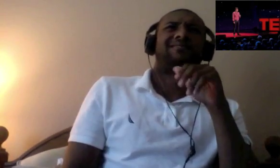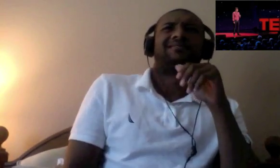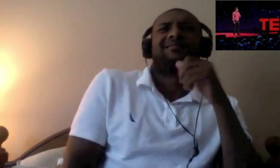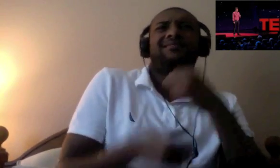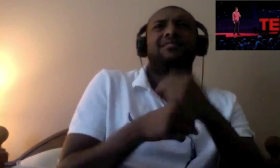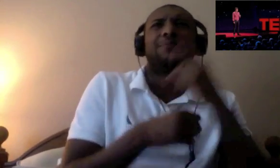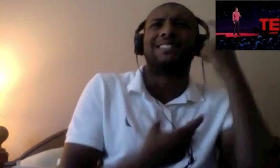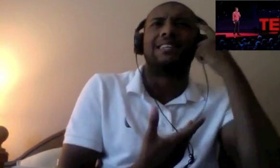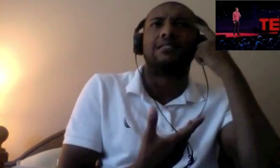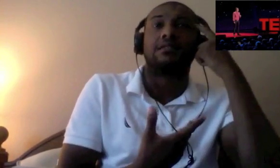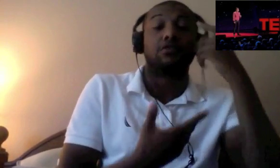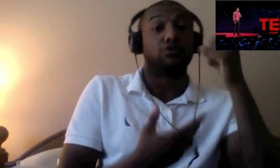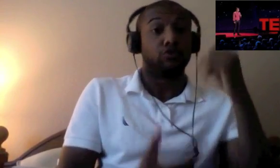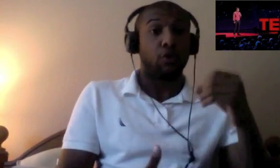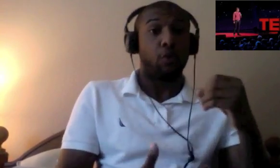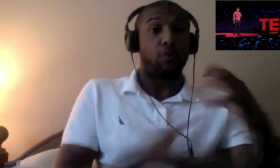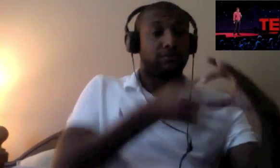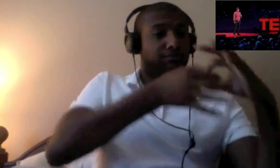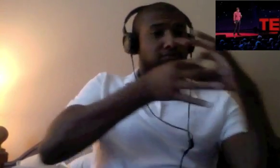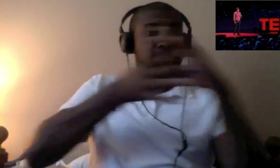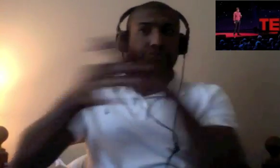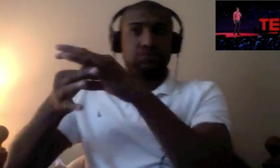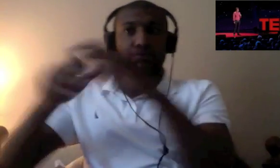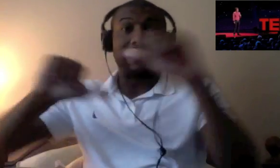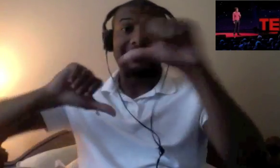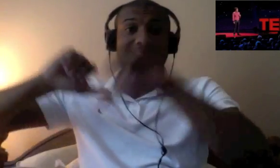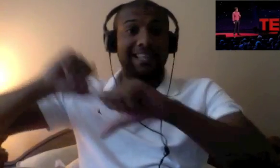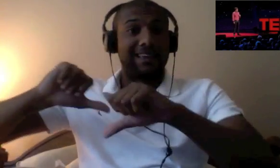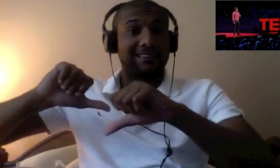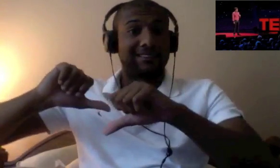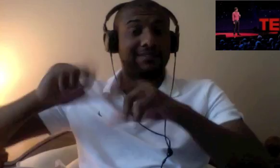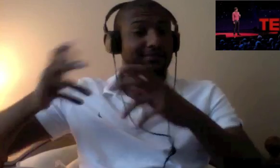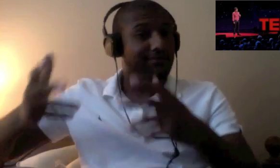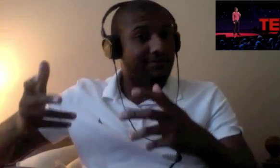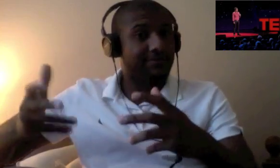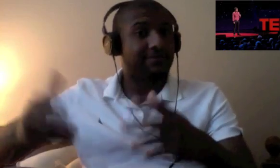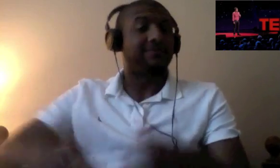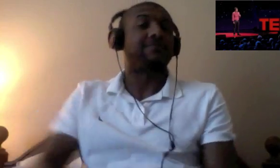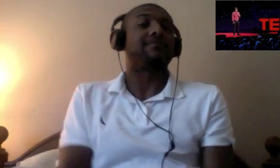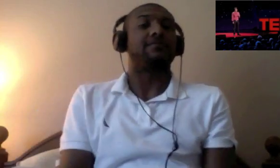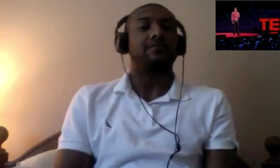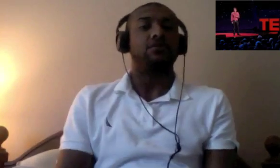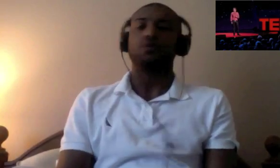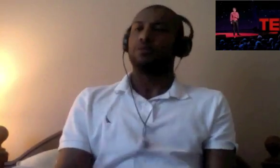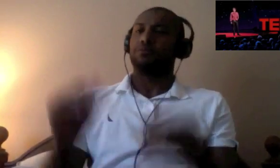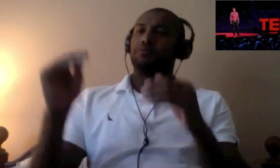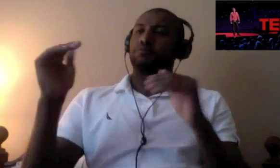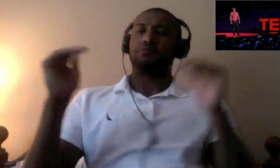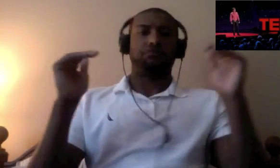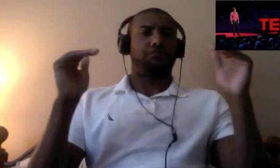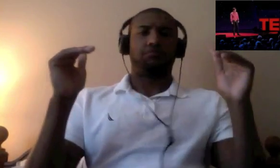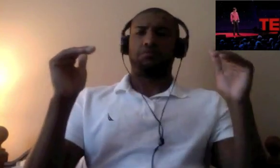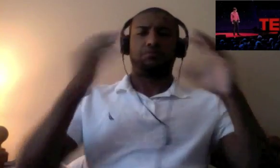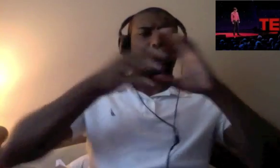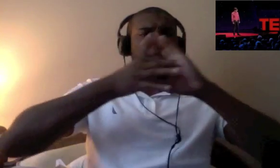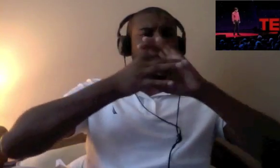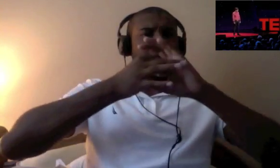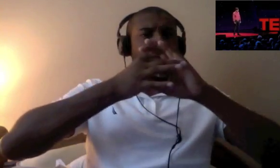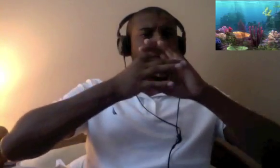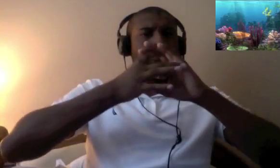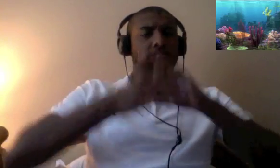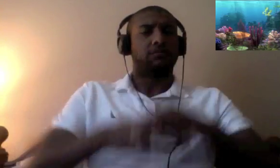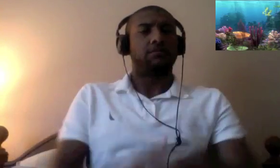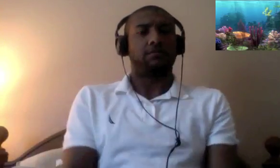ourselves with science. We use science and the world we know as a backbone to ground ourselves in something relatable and